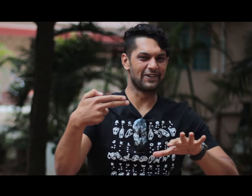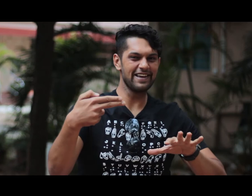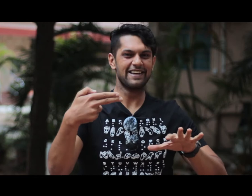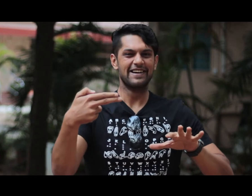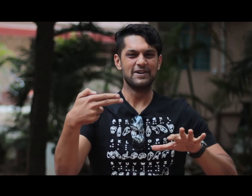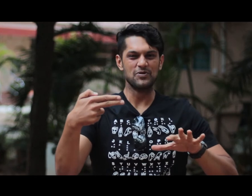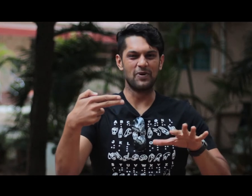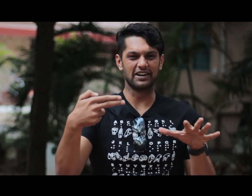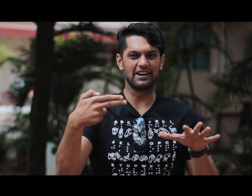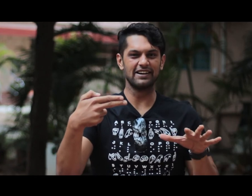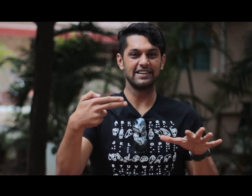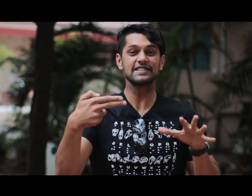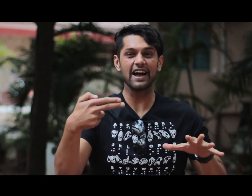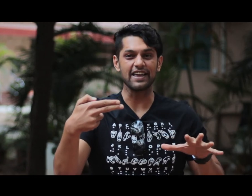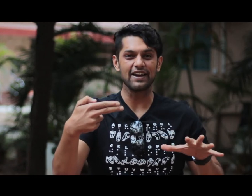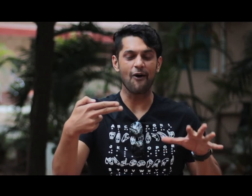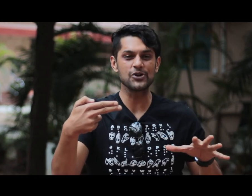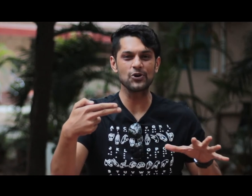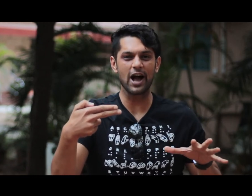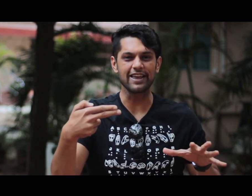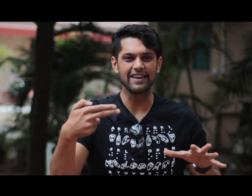okay? But it's I. How do you show I?